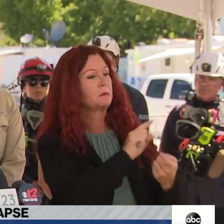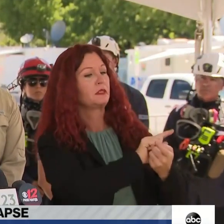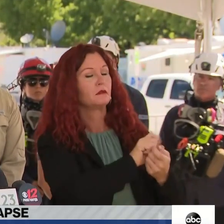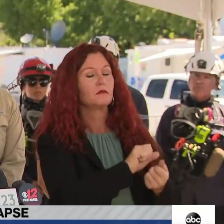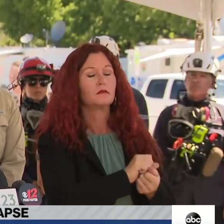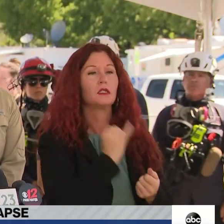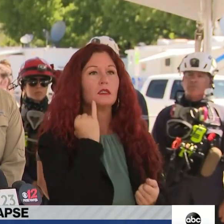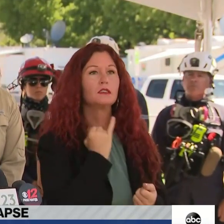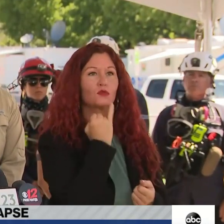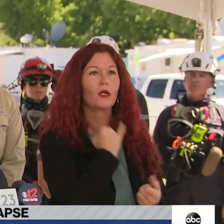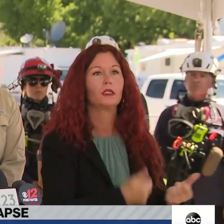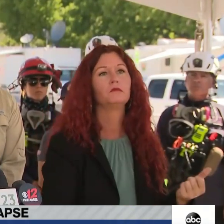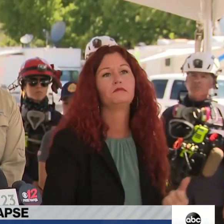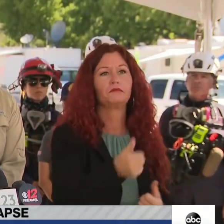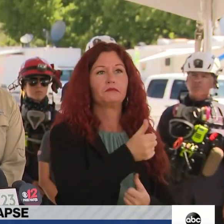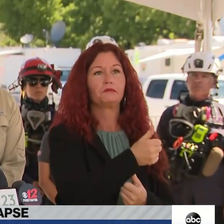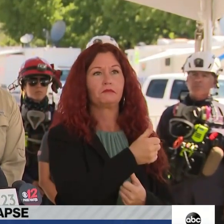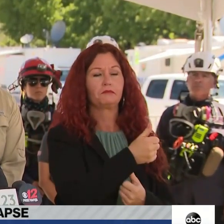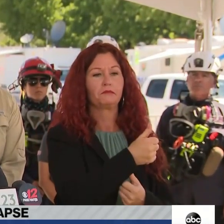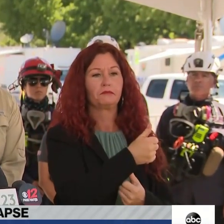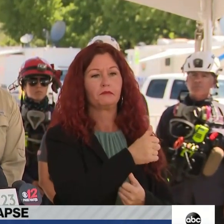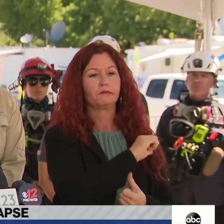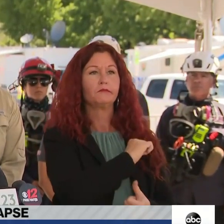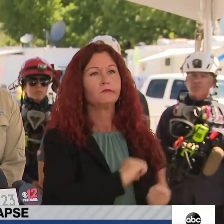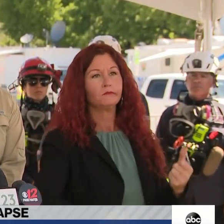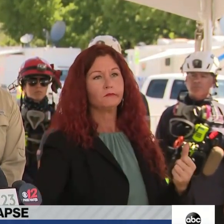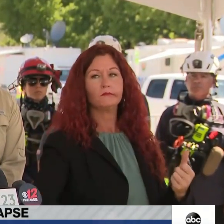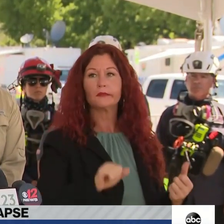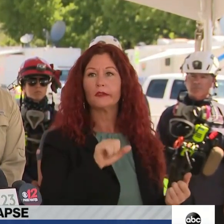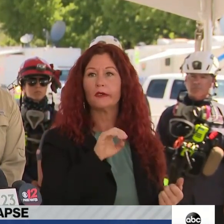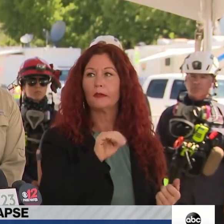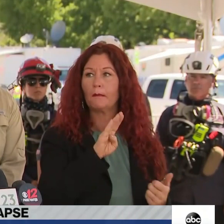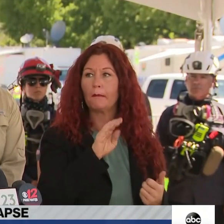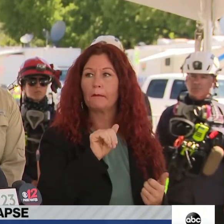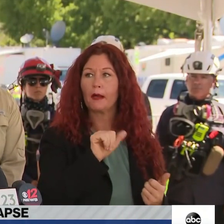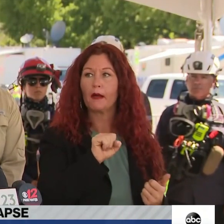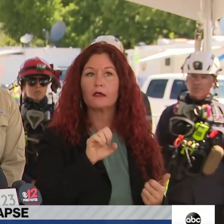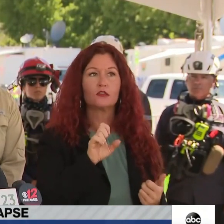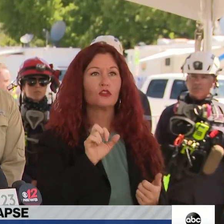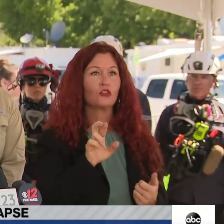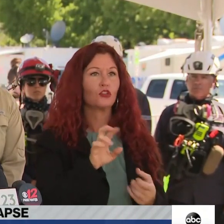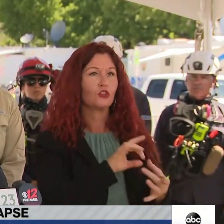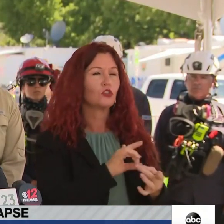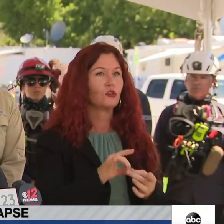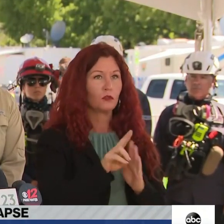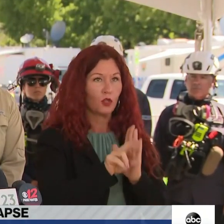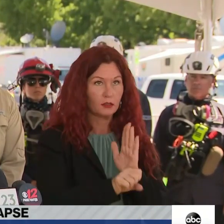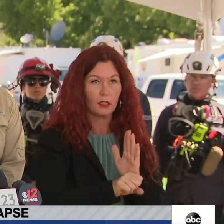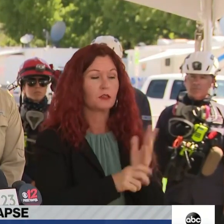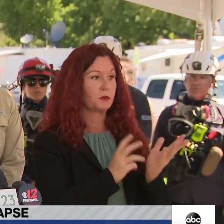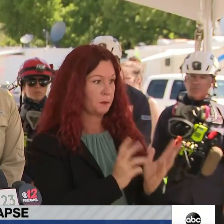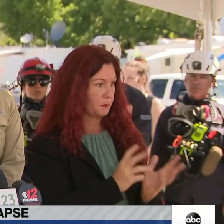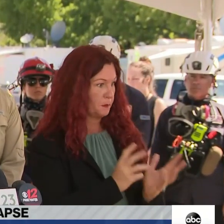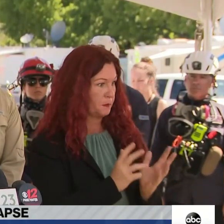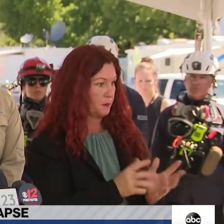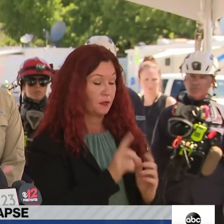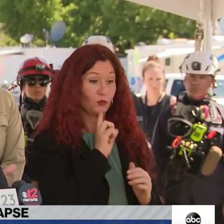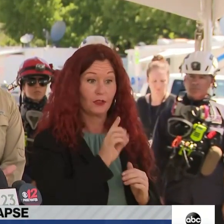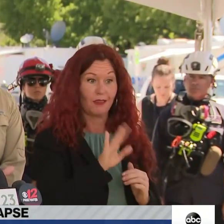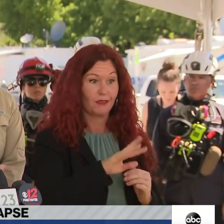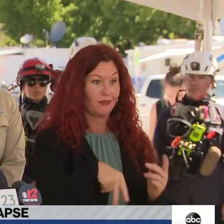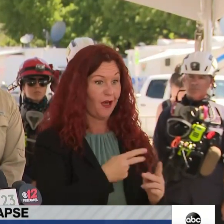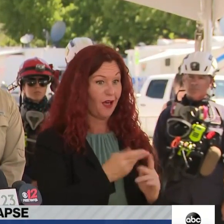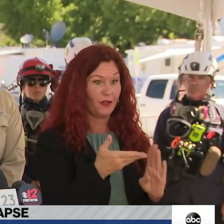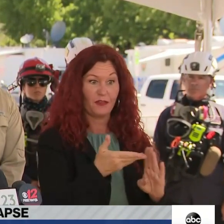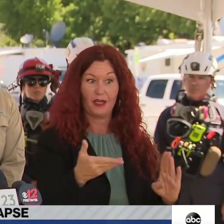I think people have been captivated by it because it's such an awful thing. It's like, there for the grace of God go I. I mean, so I